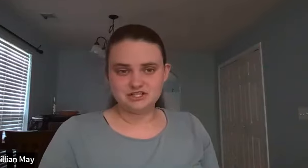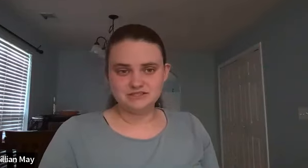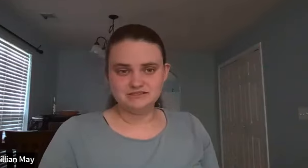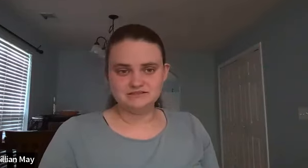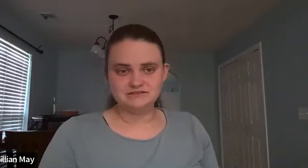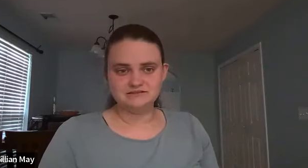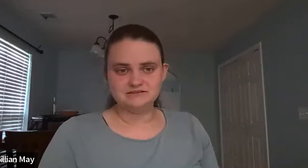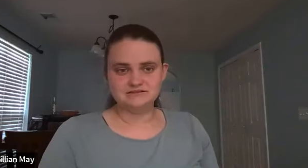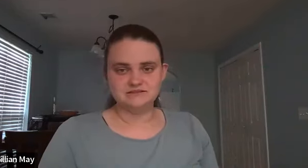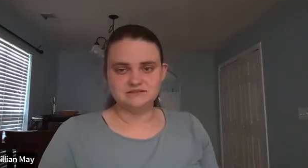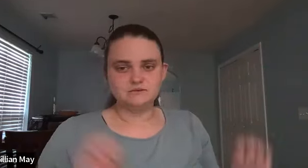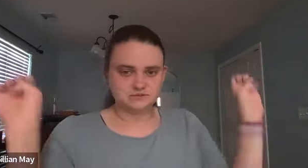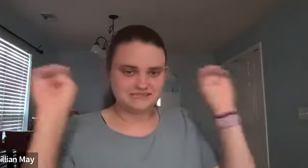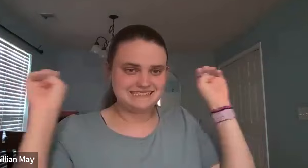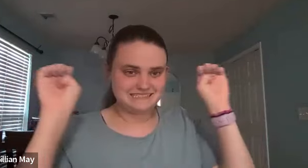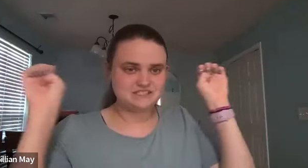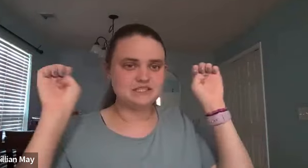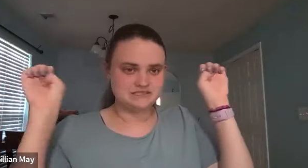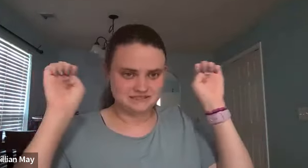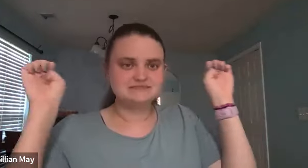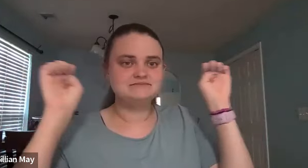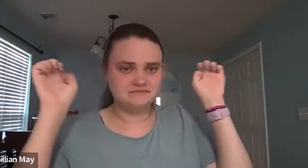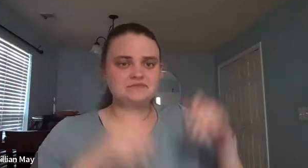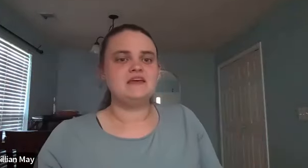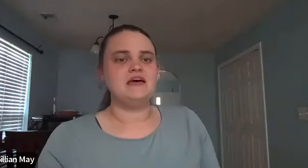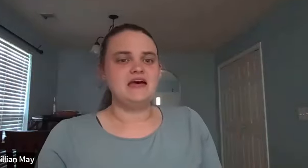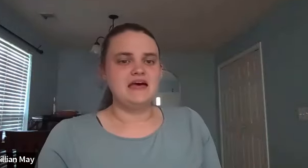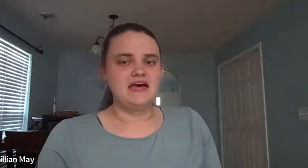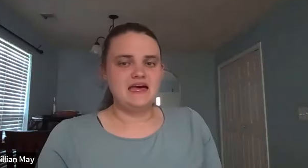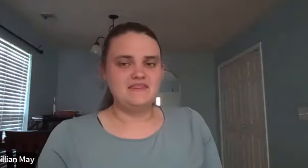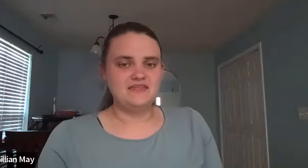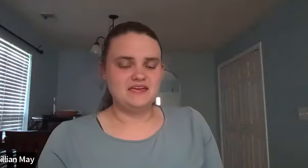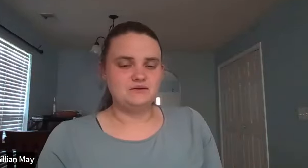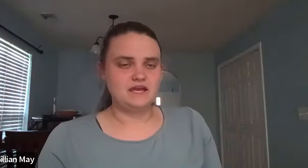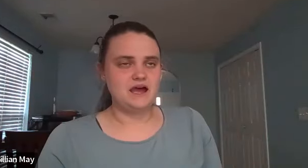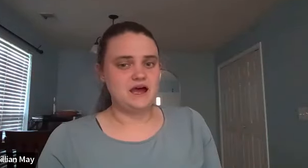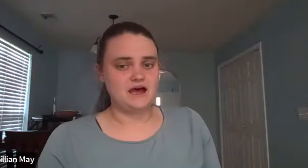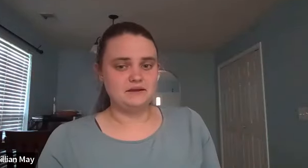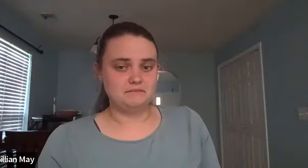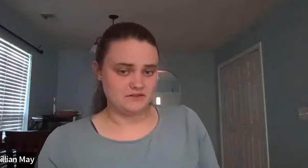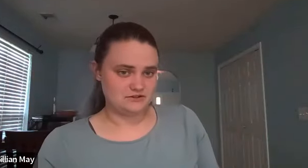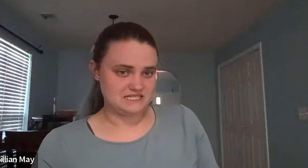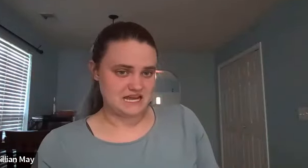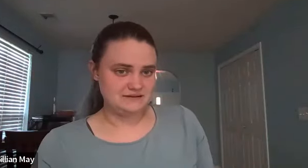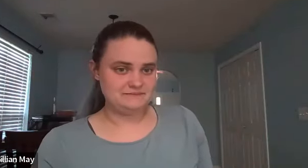Easter, which was Easter. And then we had Mother's Day.